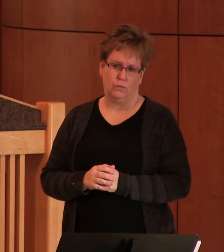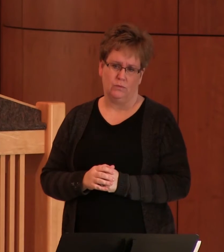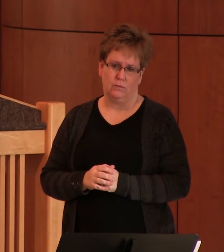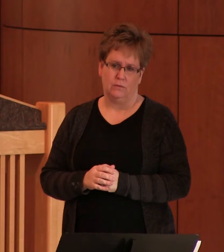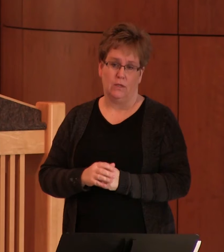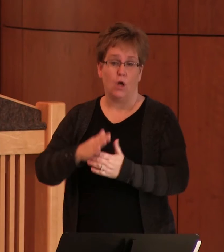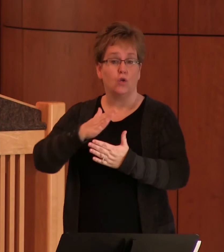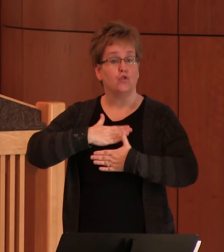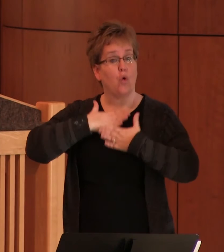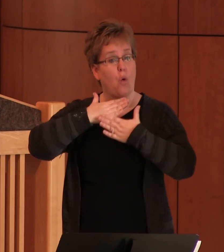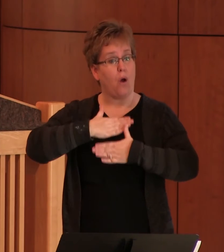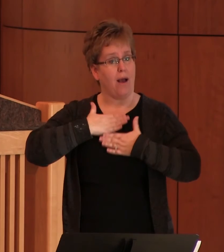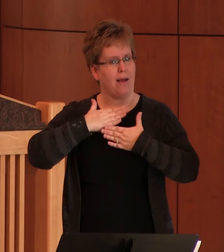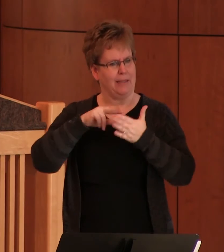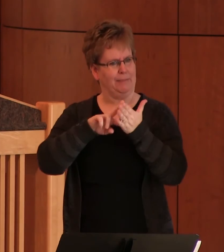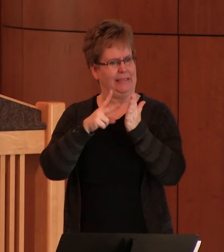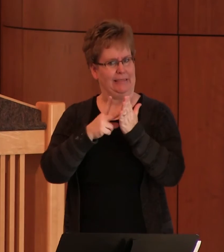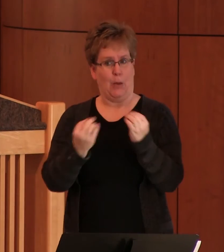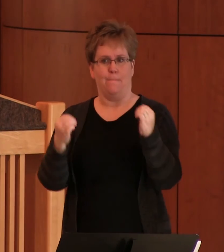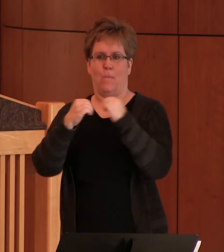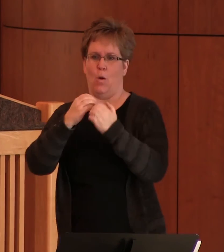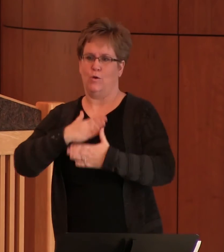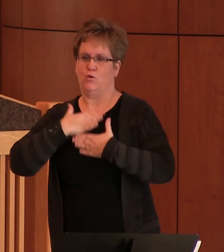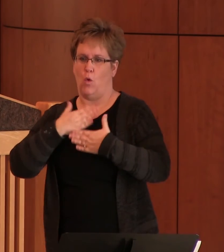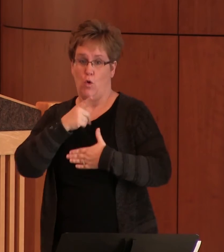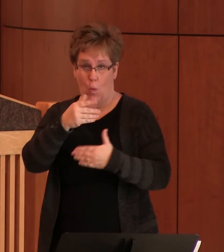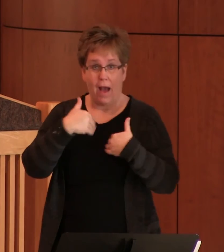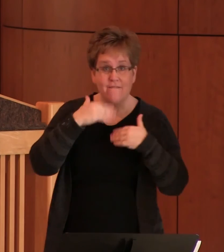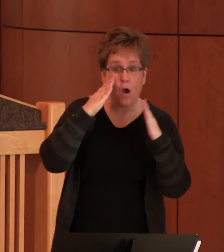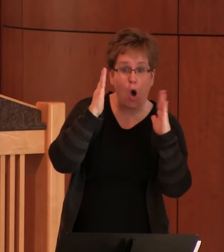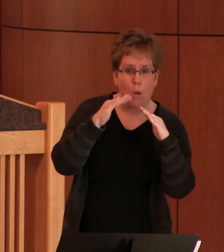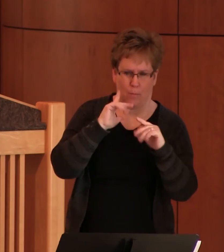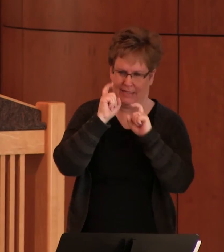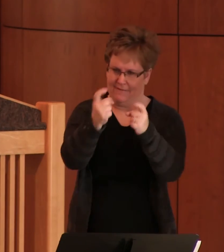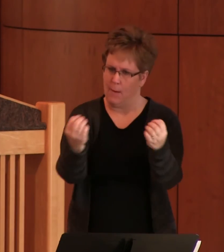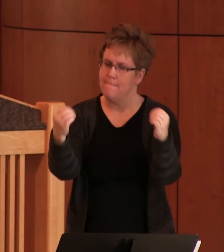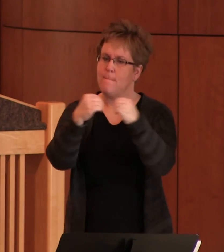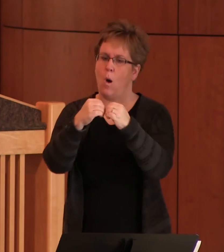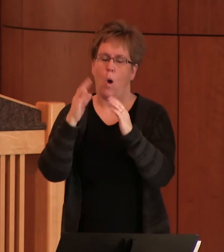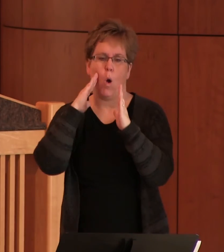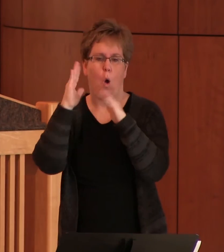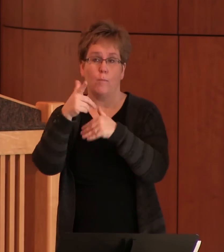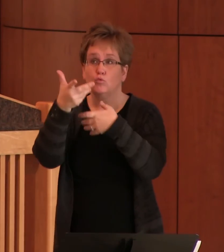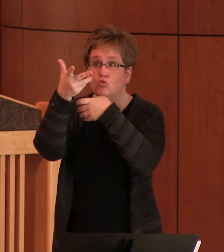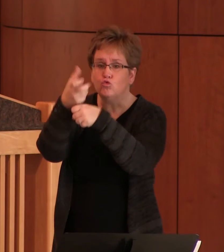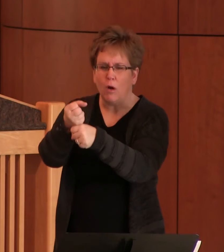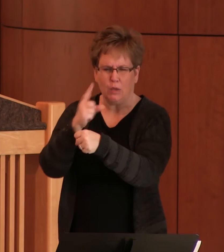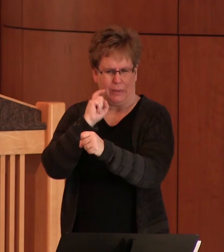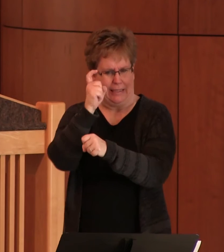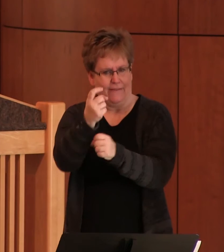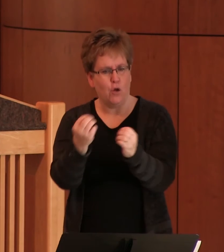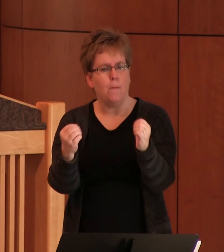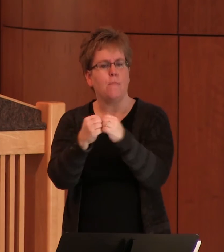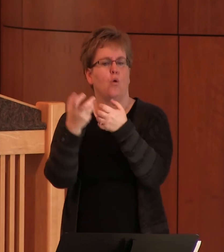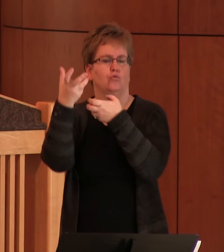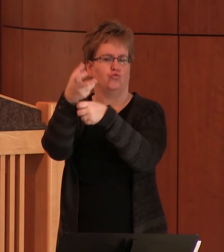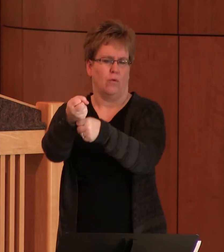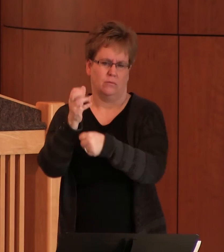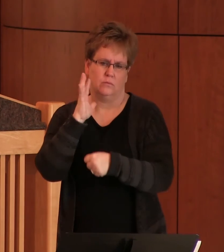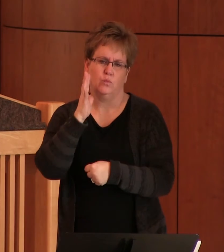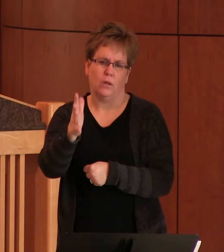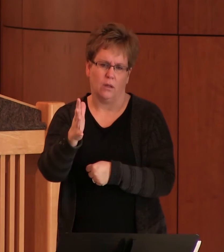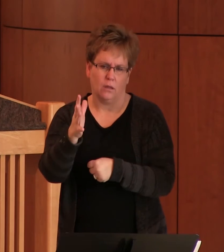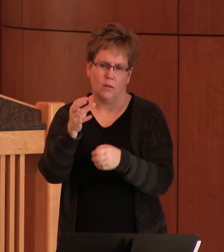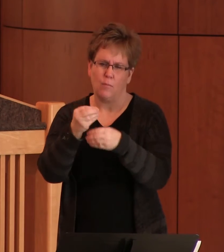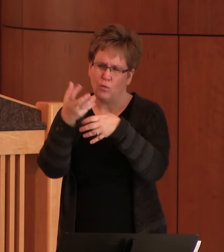That joy brings joy. Hope brings hope. Trusting in God, who is always faithful to us,